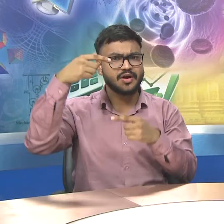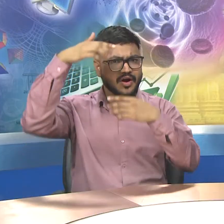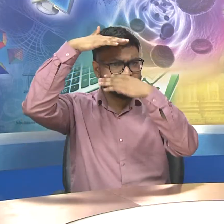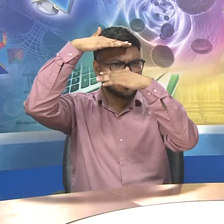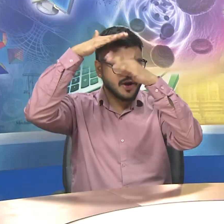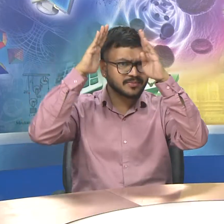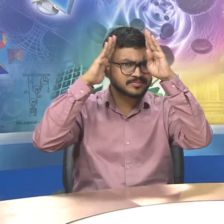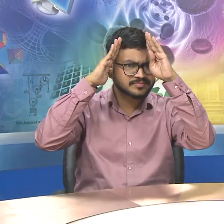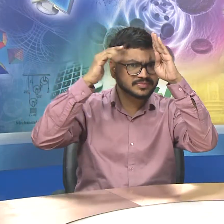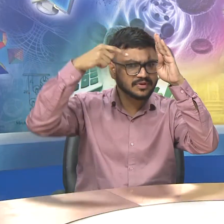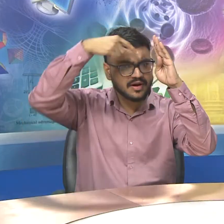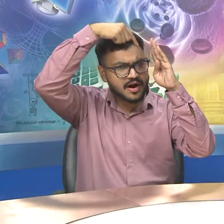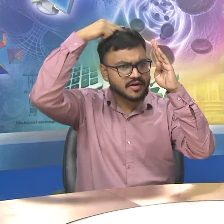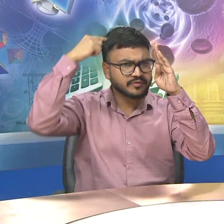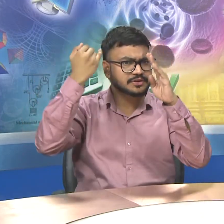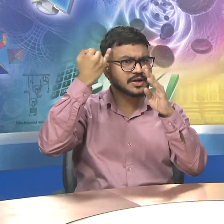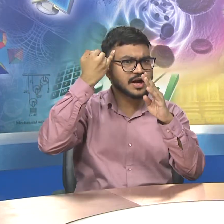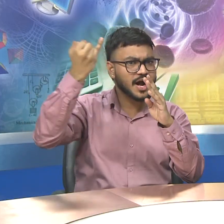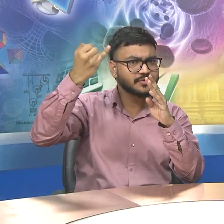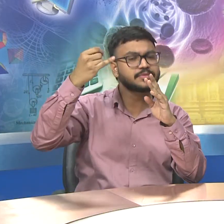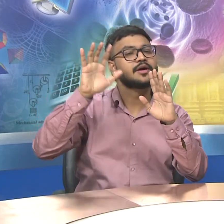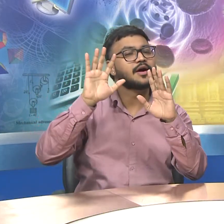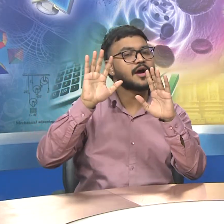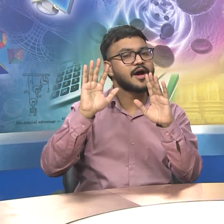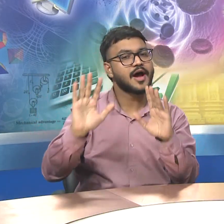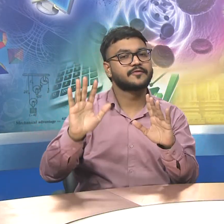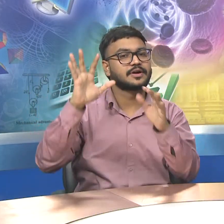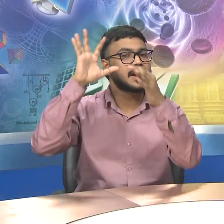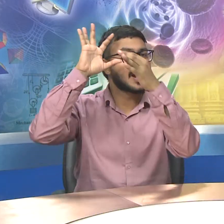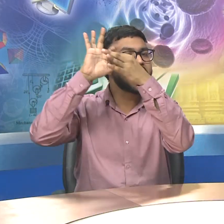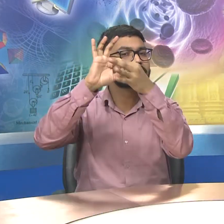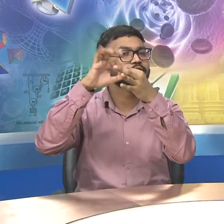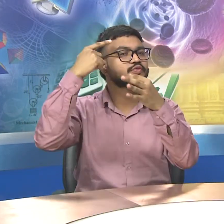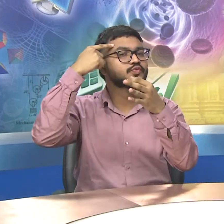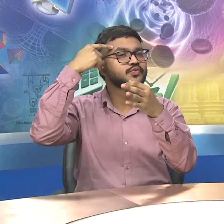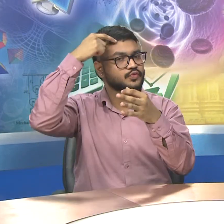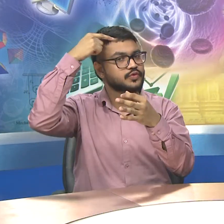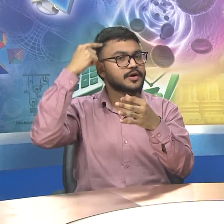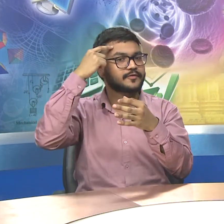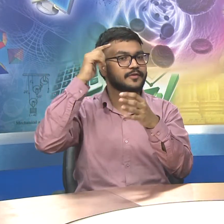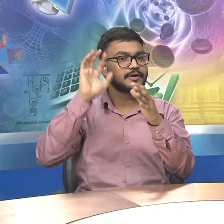because it is formed near the head level.